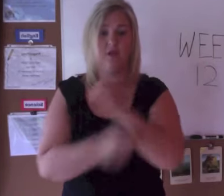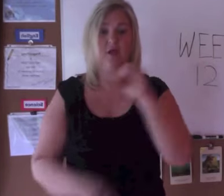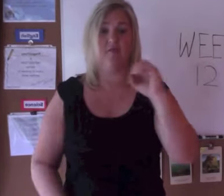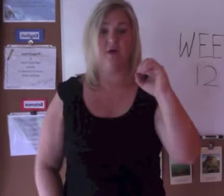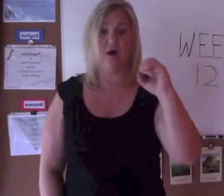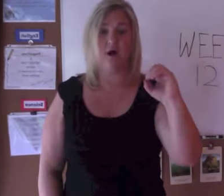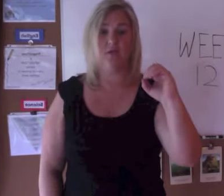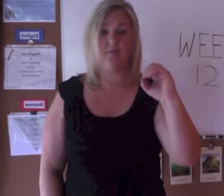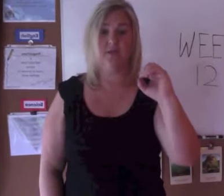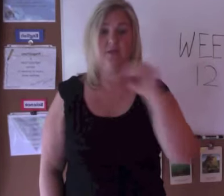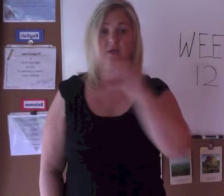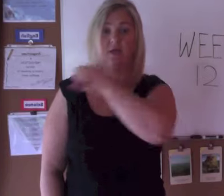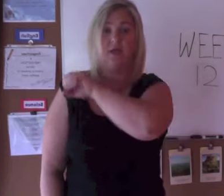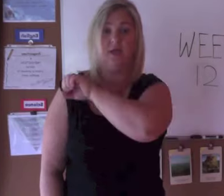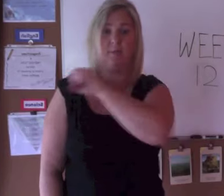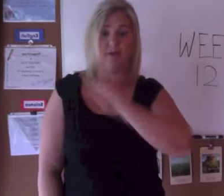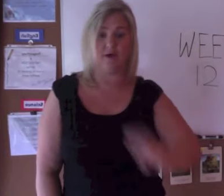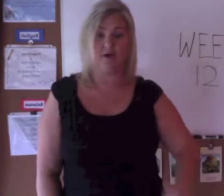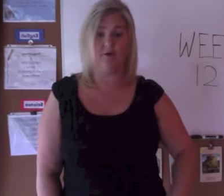The Ottoman Empire.